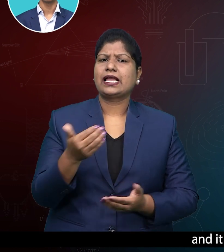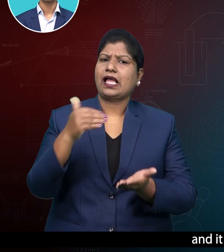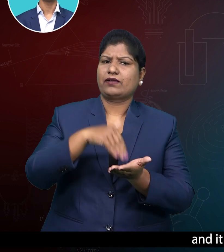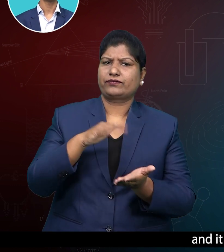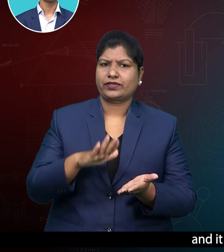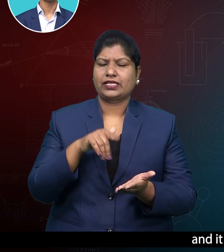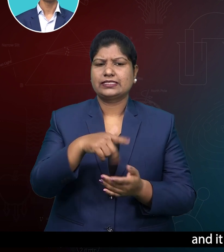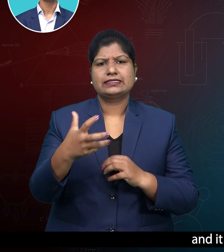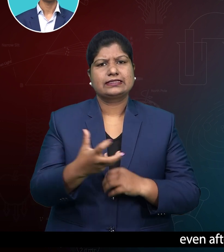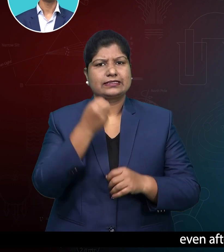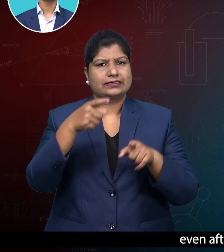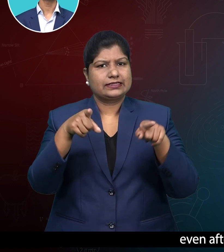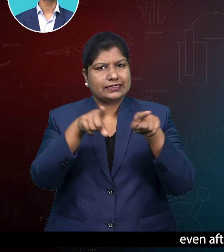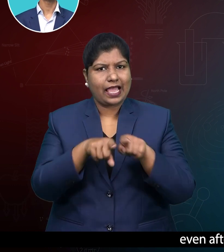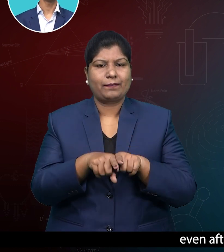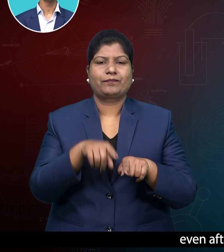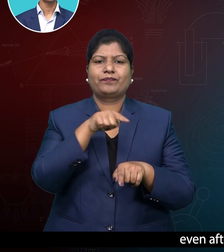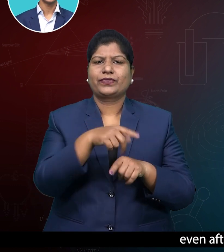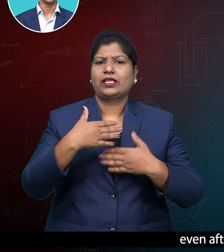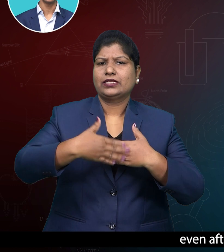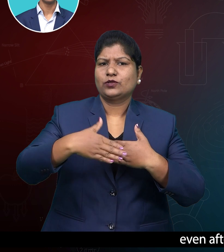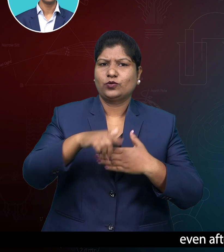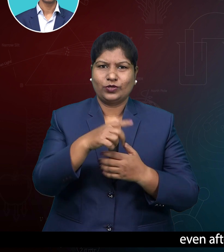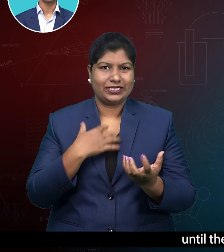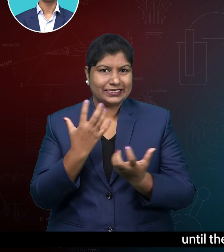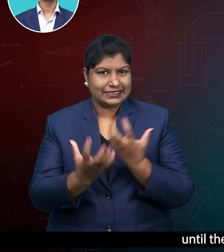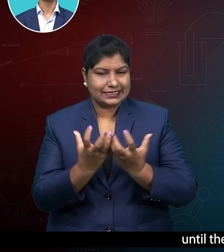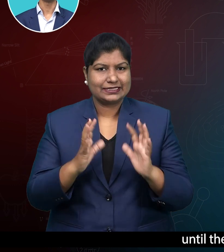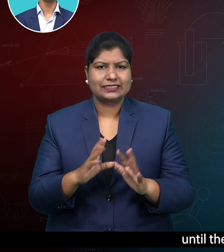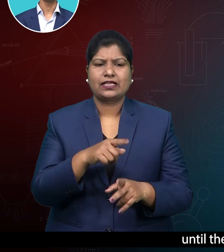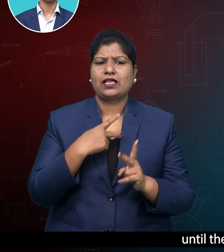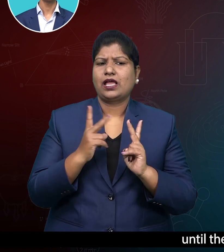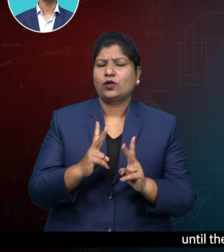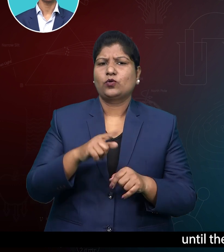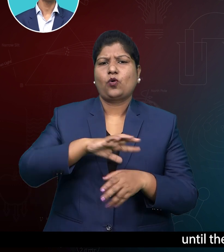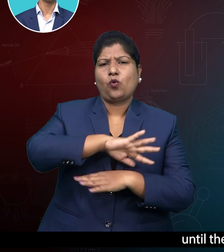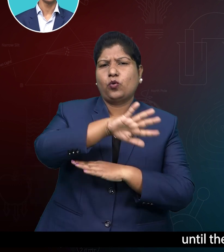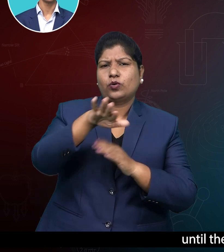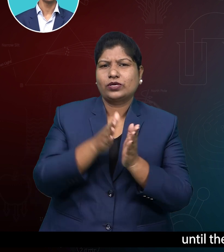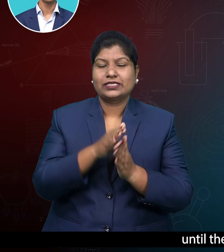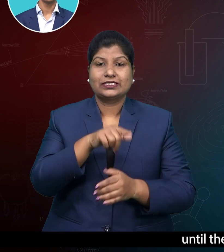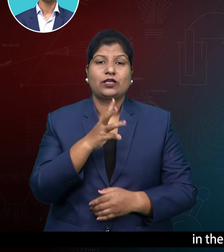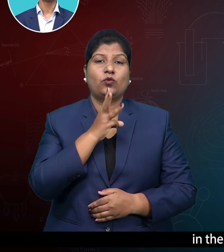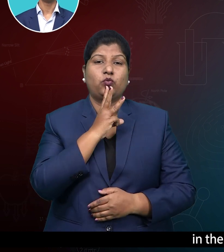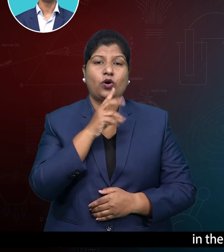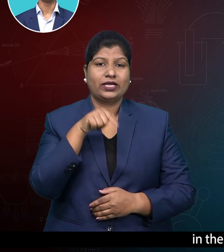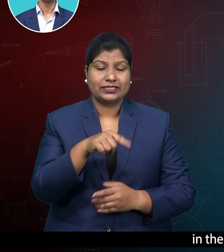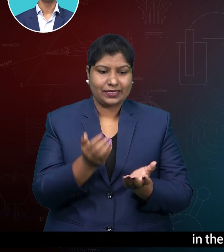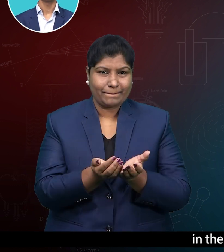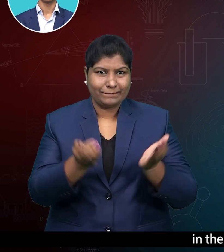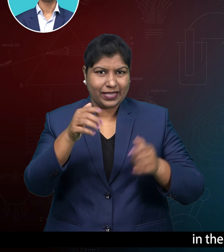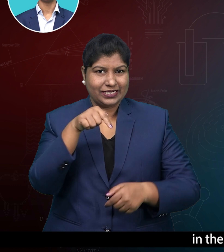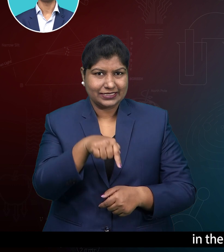retain the same even after continuous heating until the whole mass of water in the